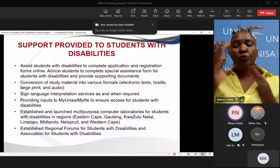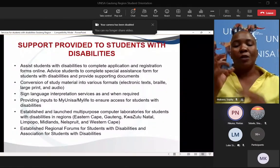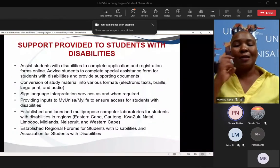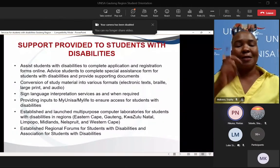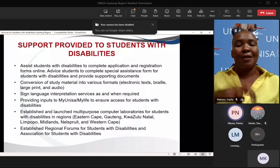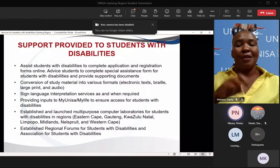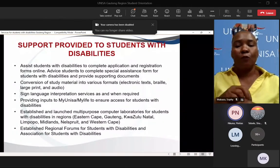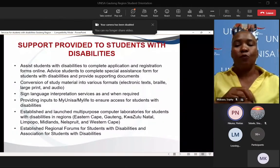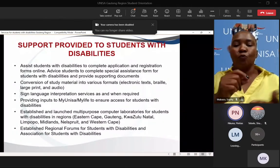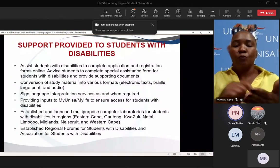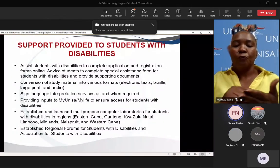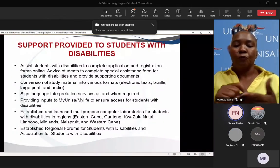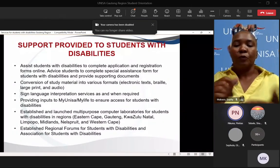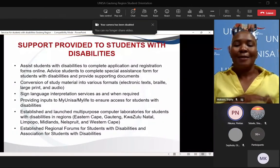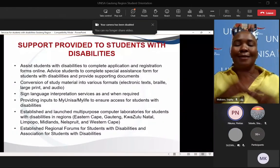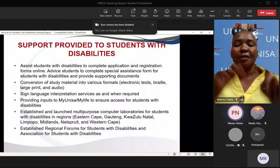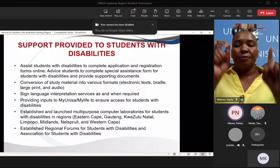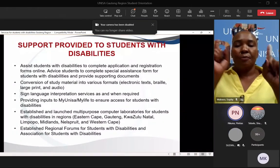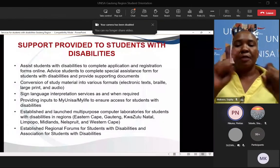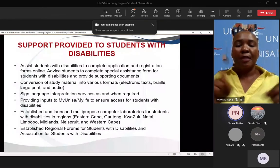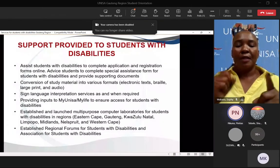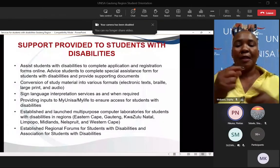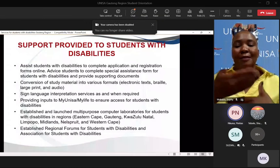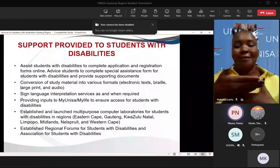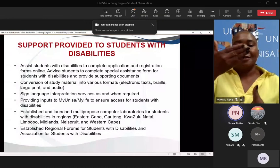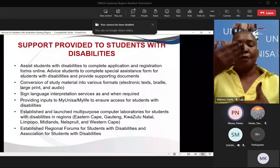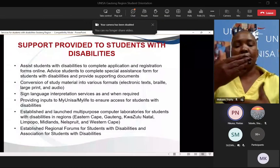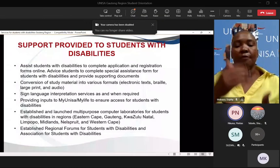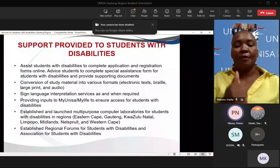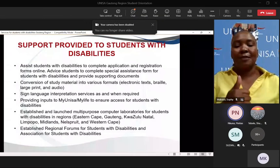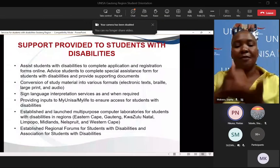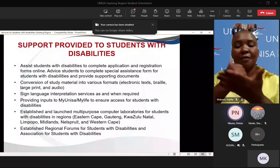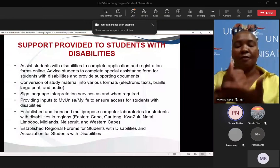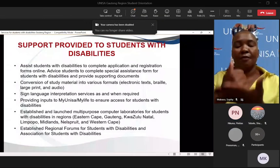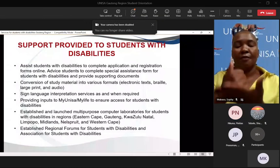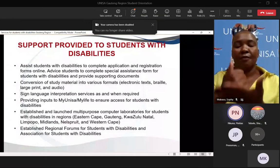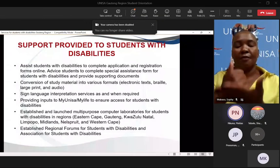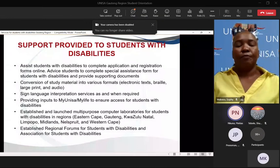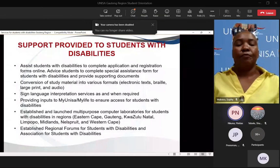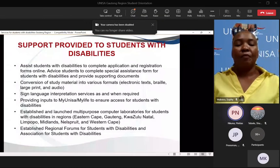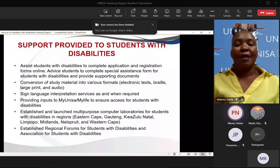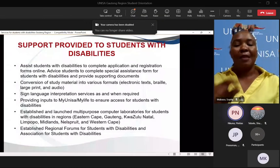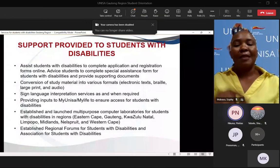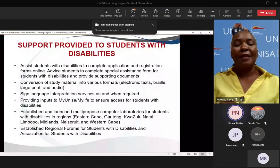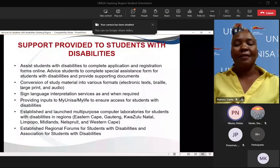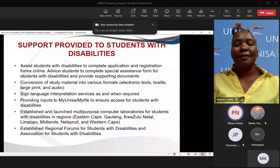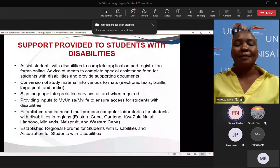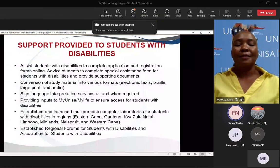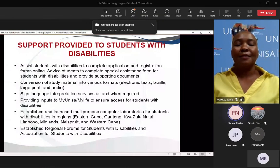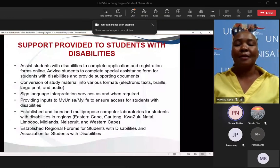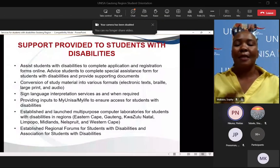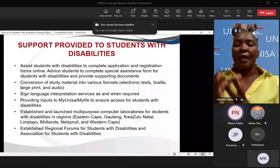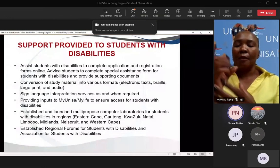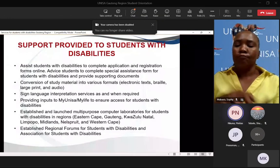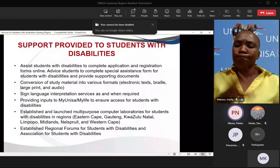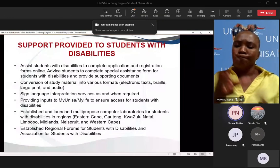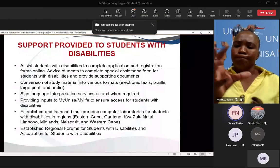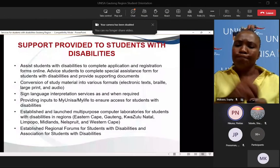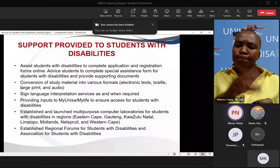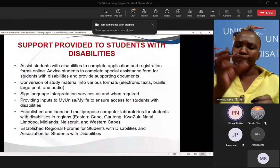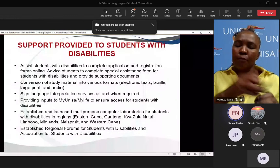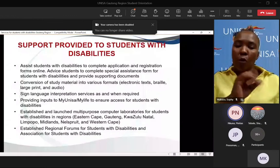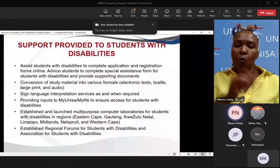uh which we call specialized cell phone this phone case captures your need we are individual